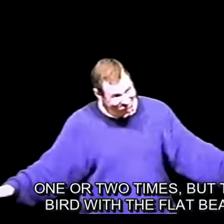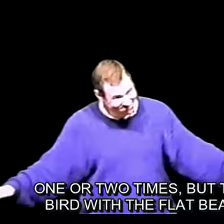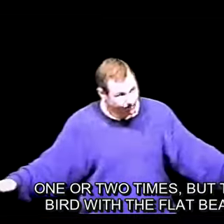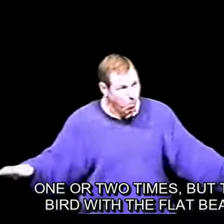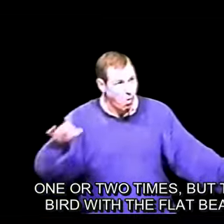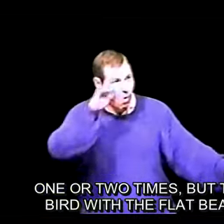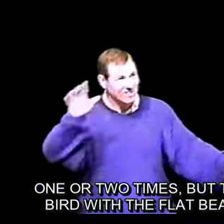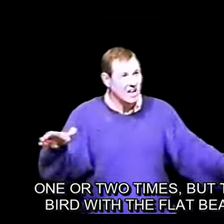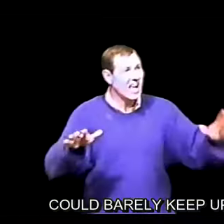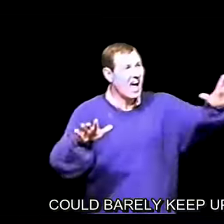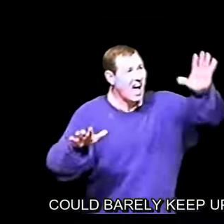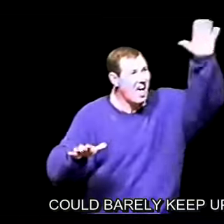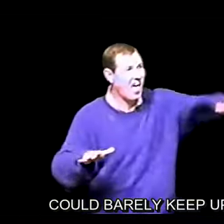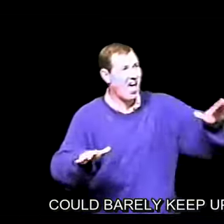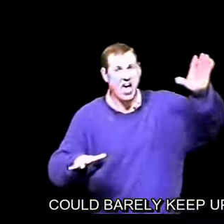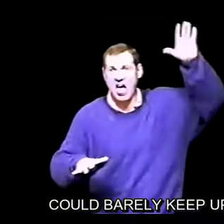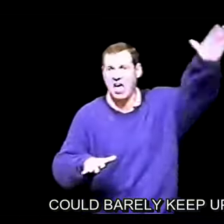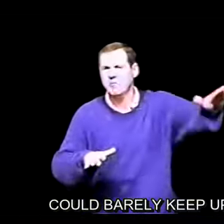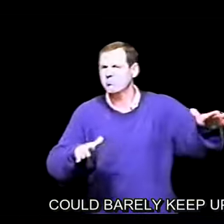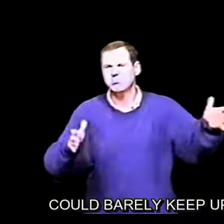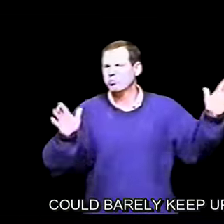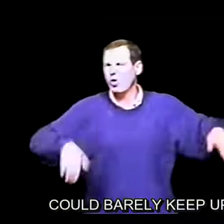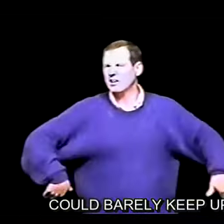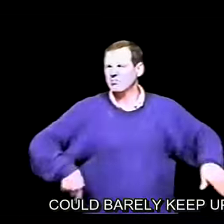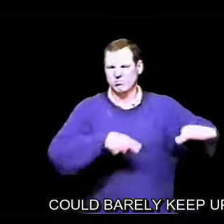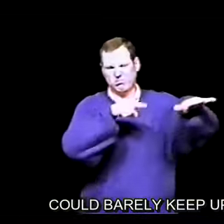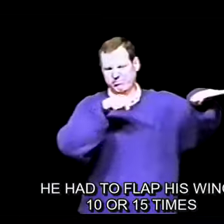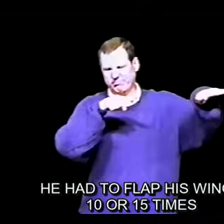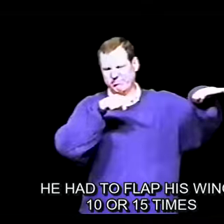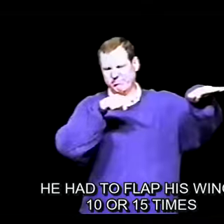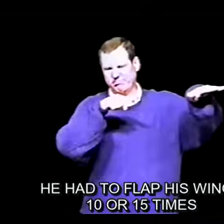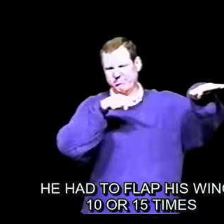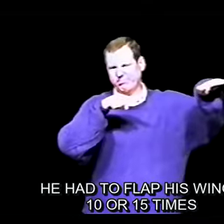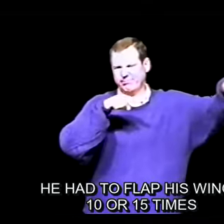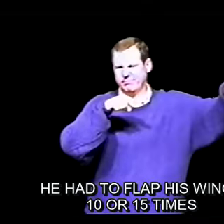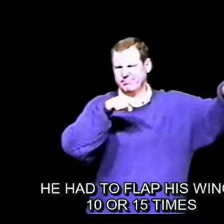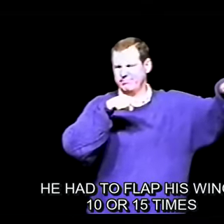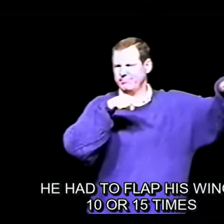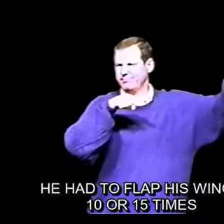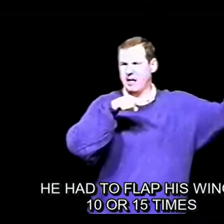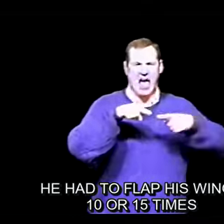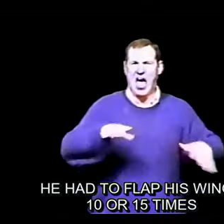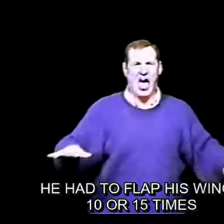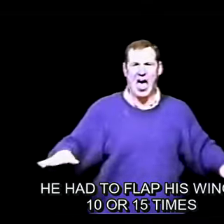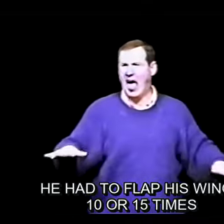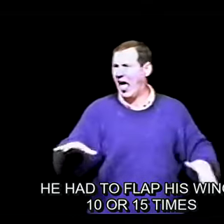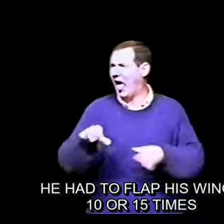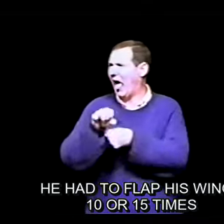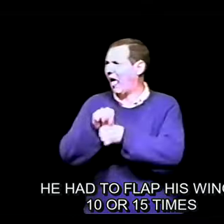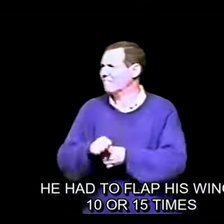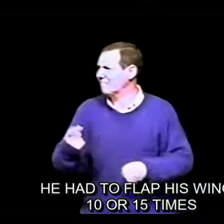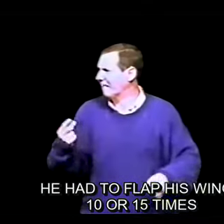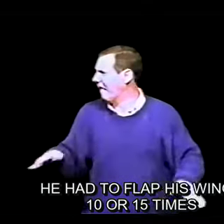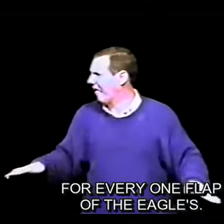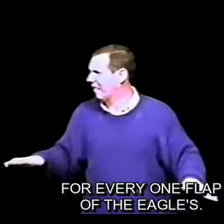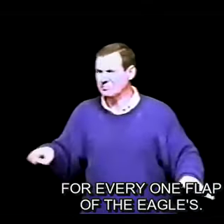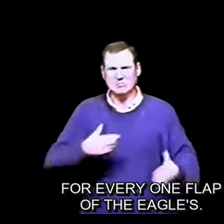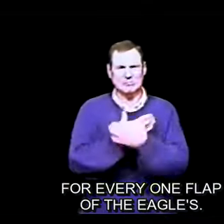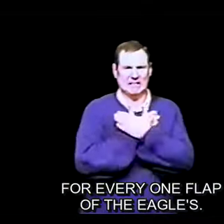beak could barely keep up. He had to flap his wings 10 or 15 times for every 1